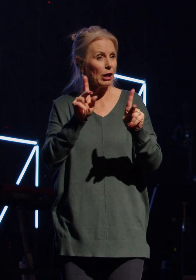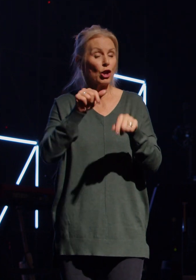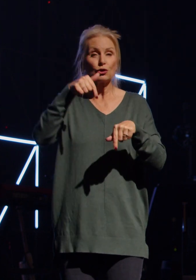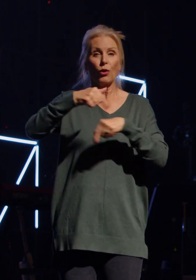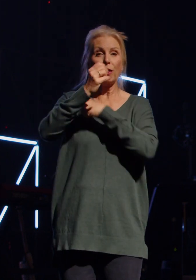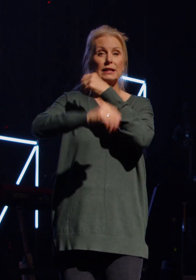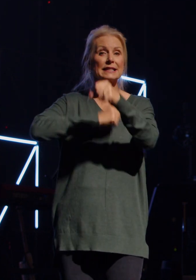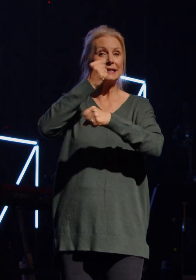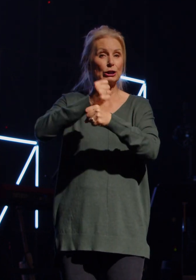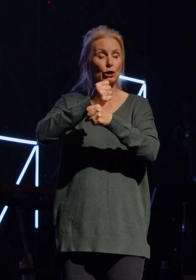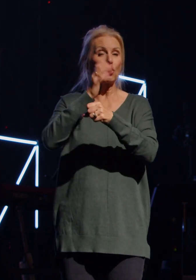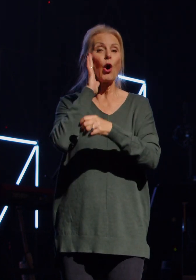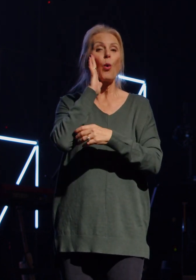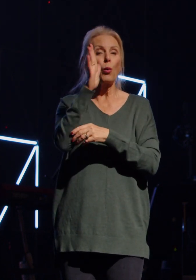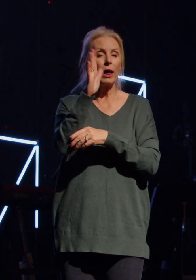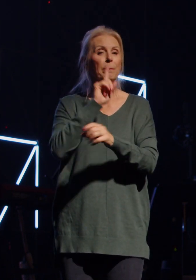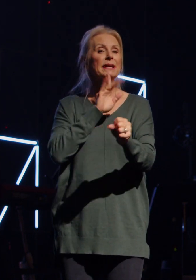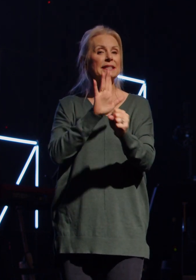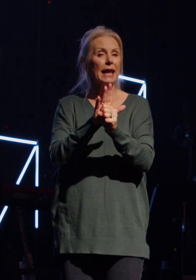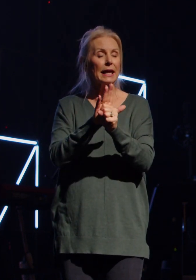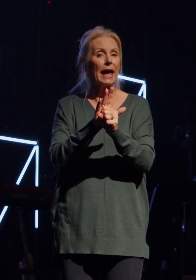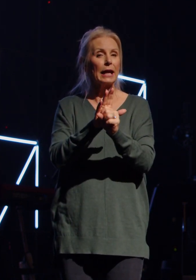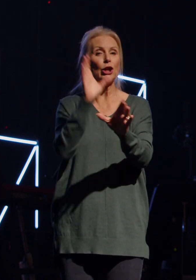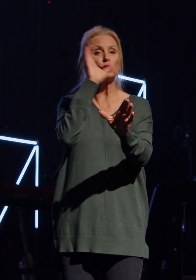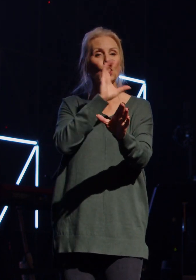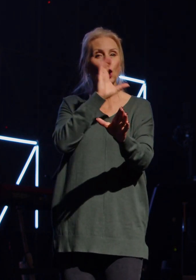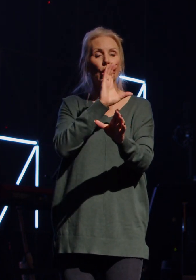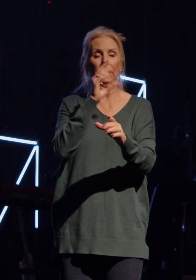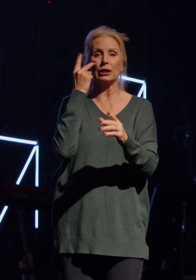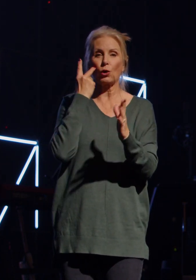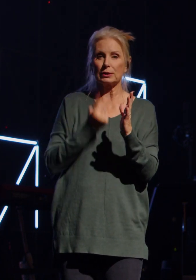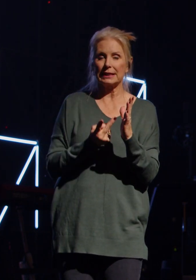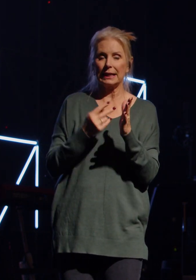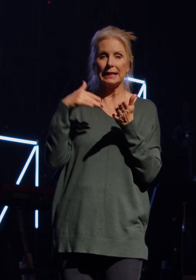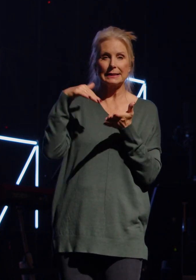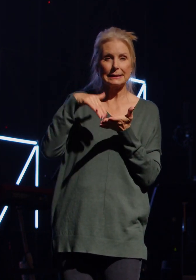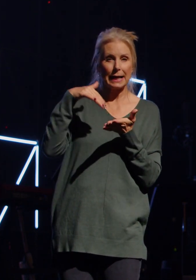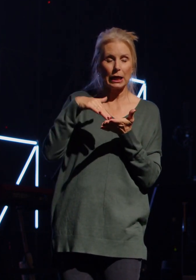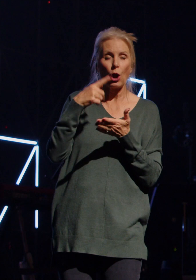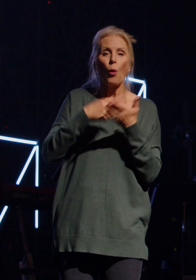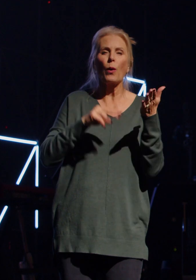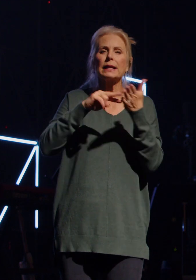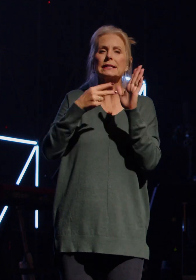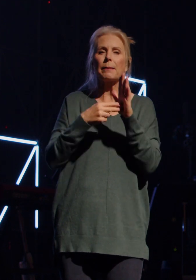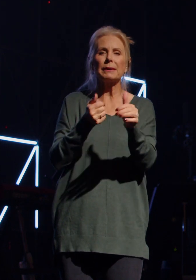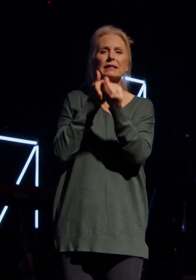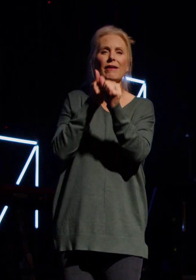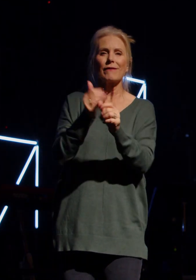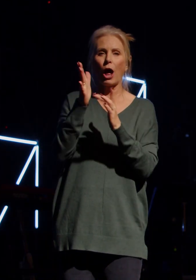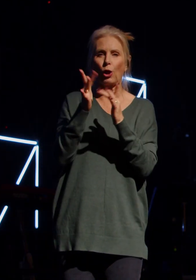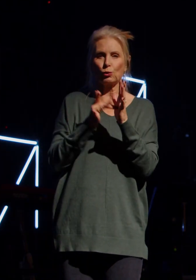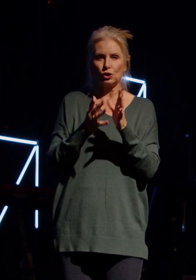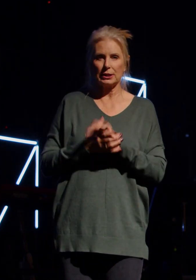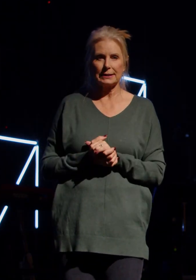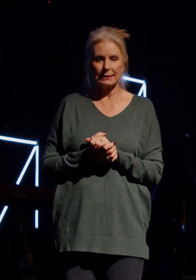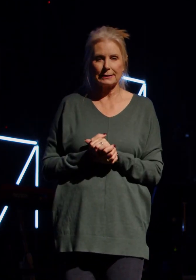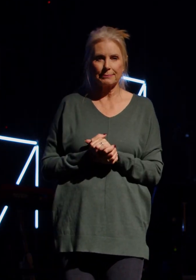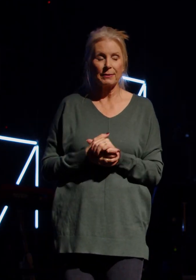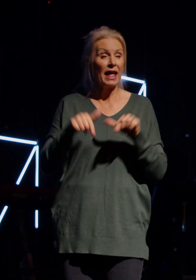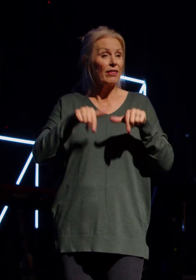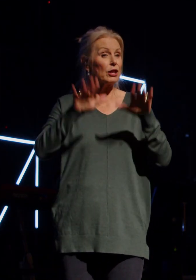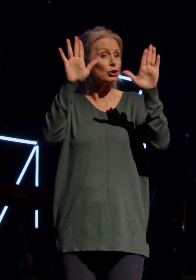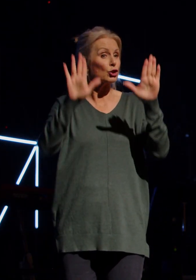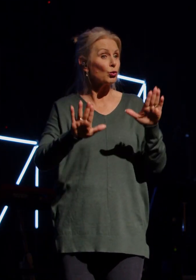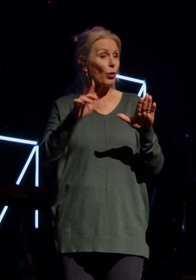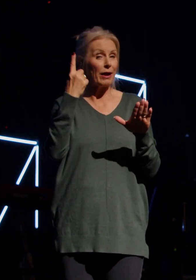year is going to be dedicated to looking at what does it really mean to follow Jesus. This is great